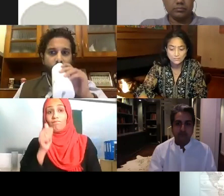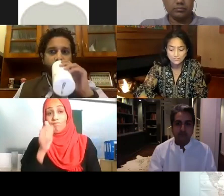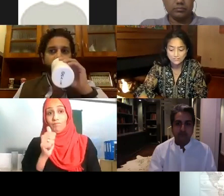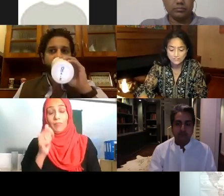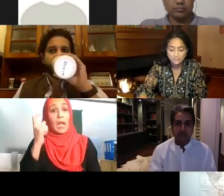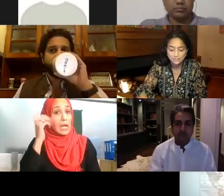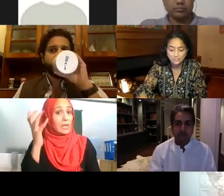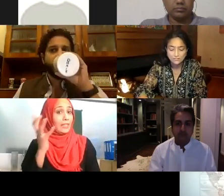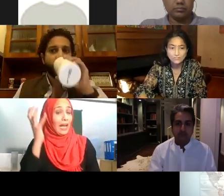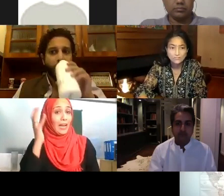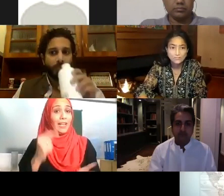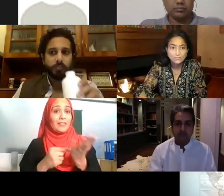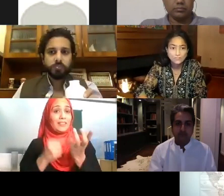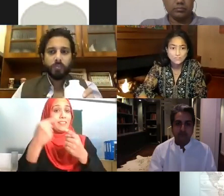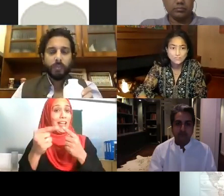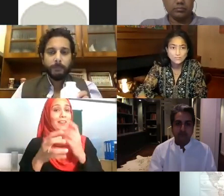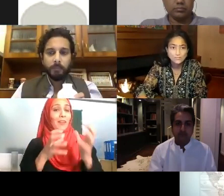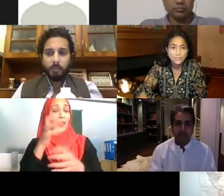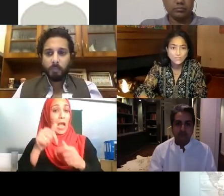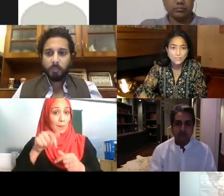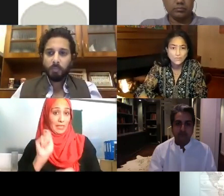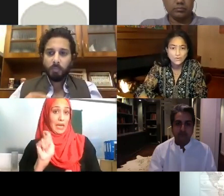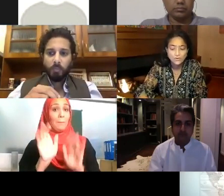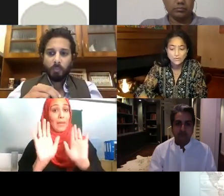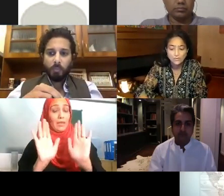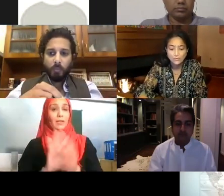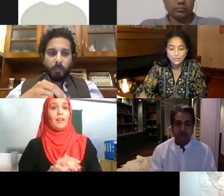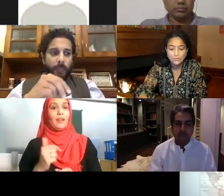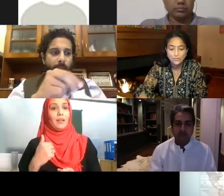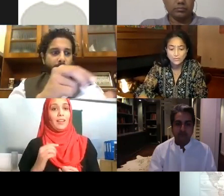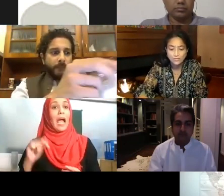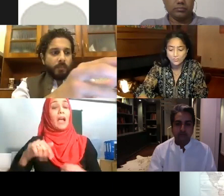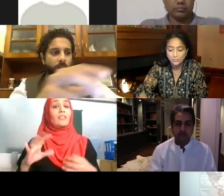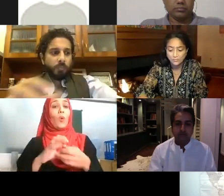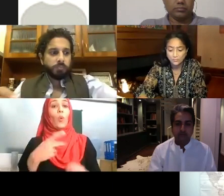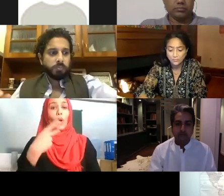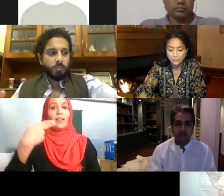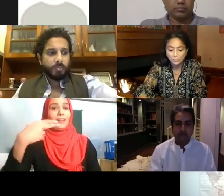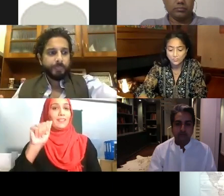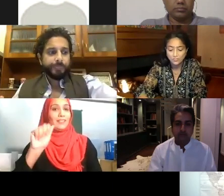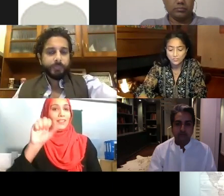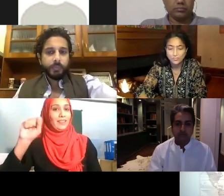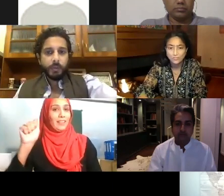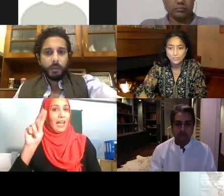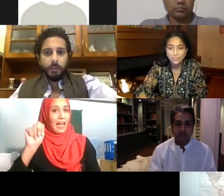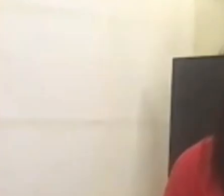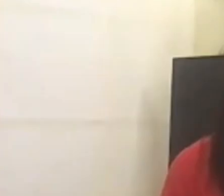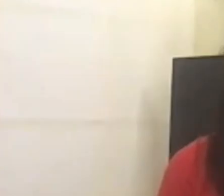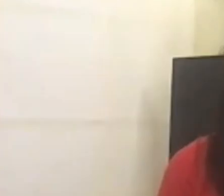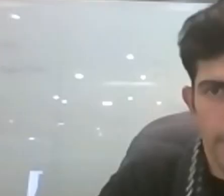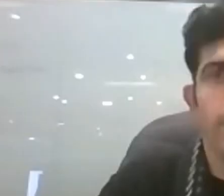story of technology in practice. We have joining us today Hassan Ahmed and his sister Maimuna